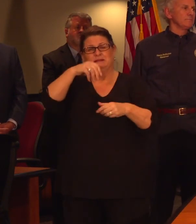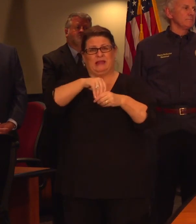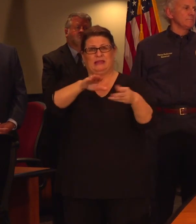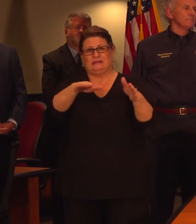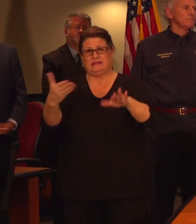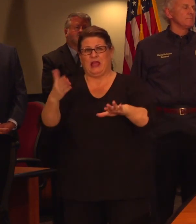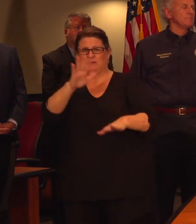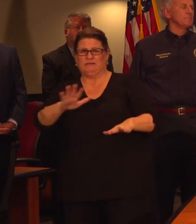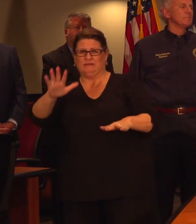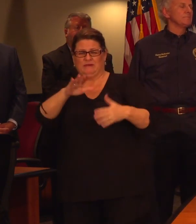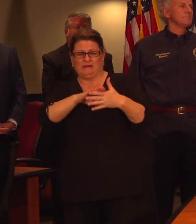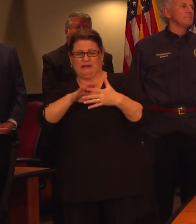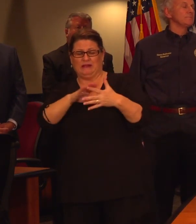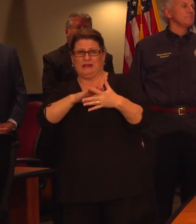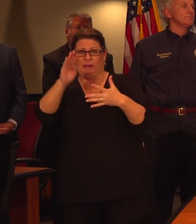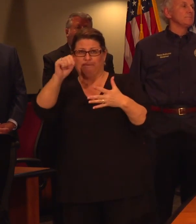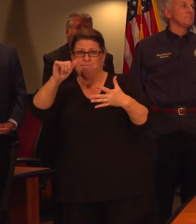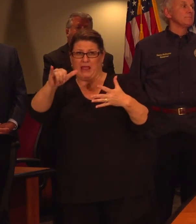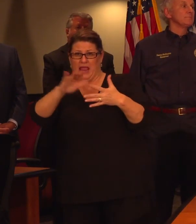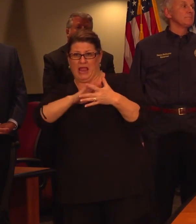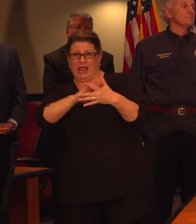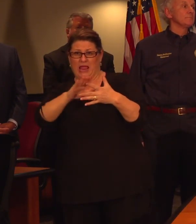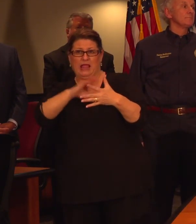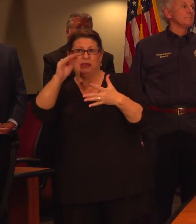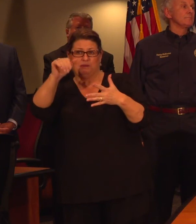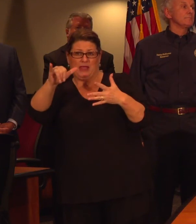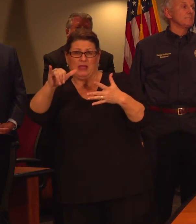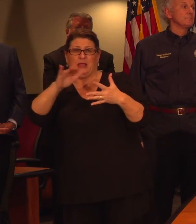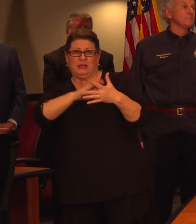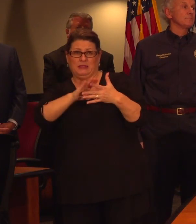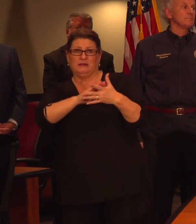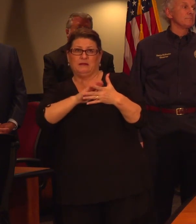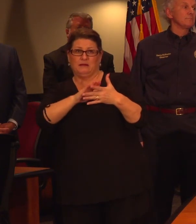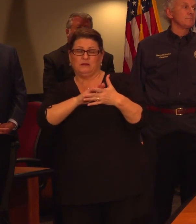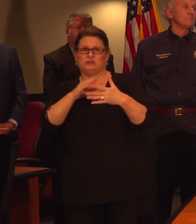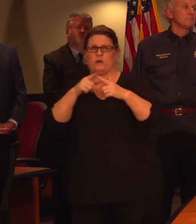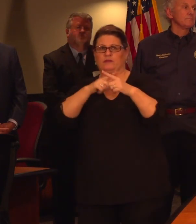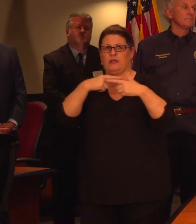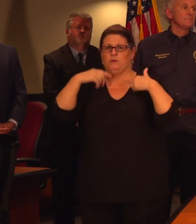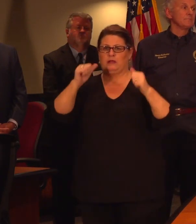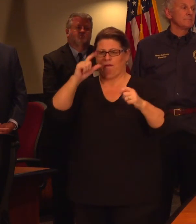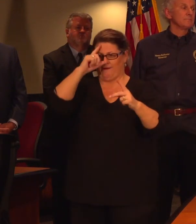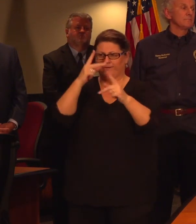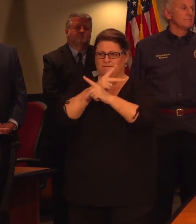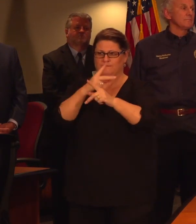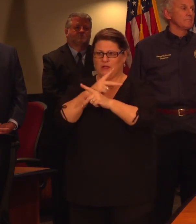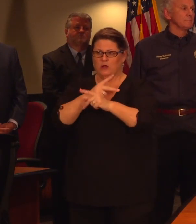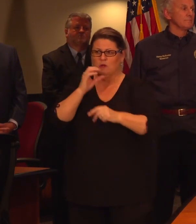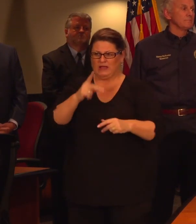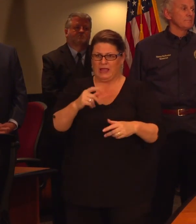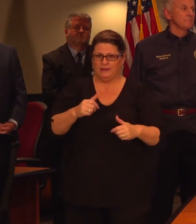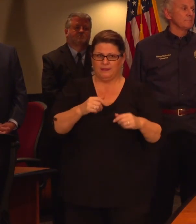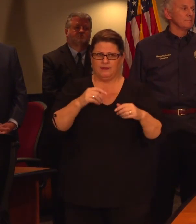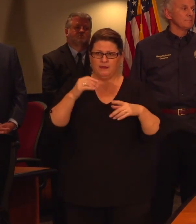of May. And from that information, it gives us the ability to estimate hospitalization use,